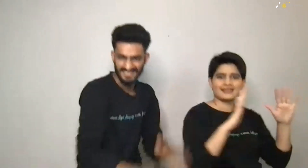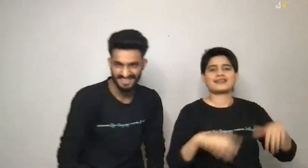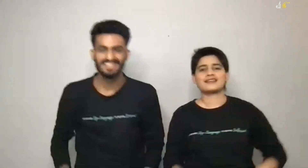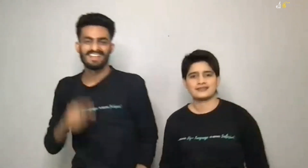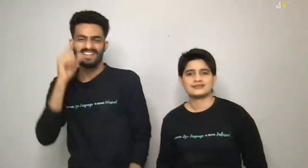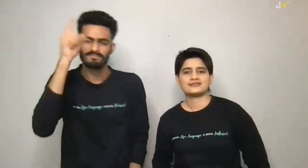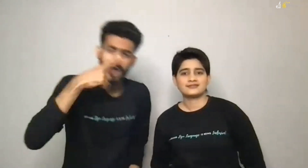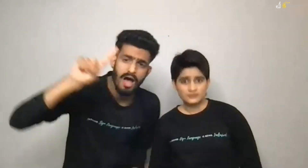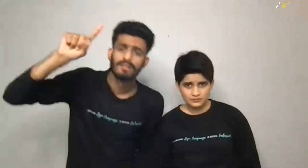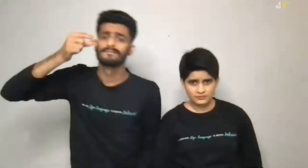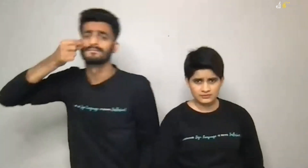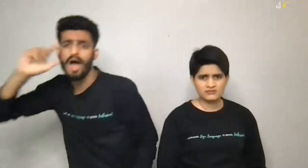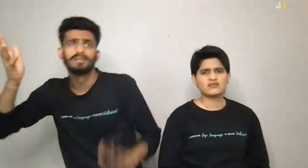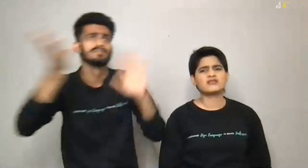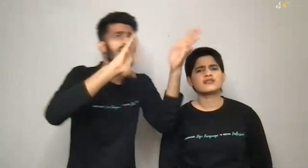One, two.